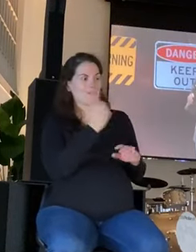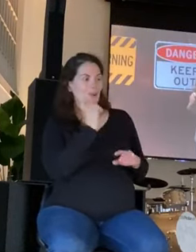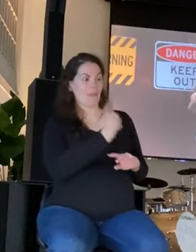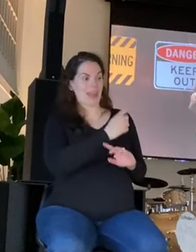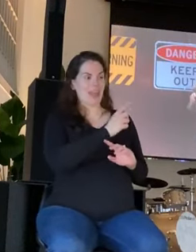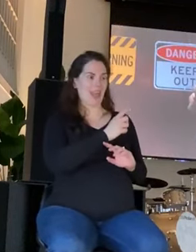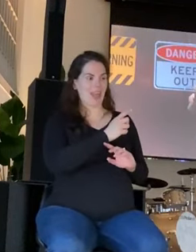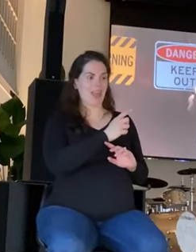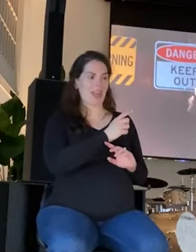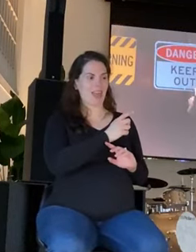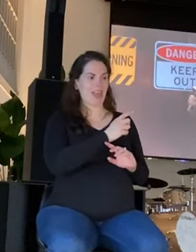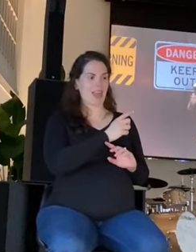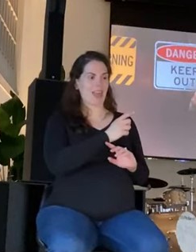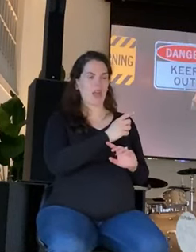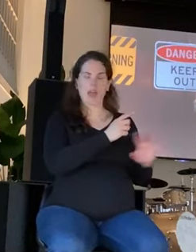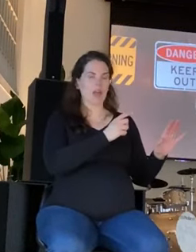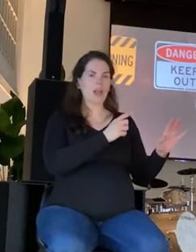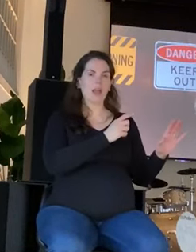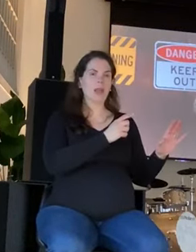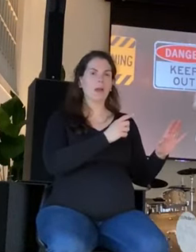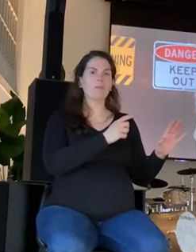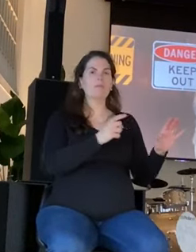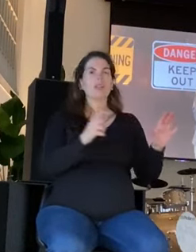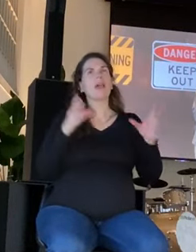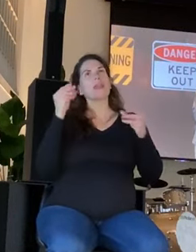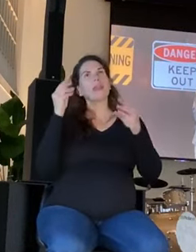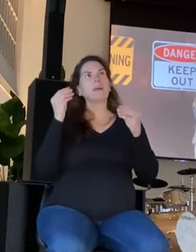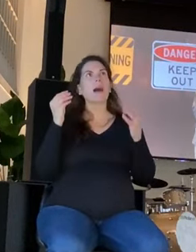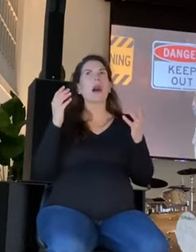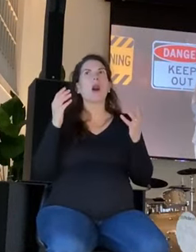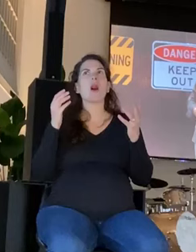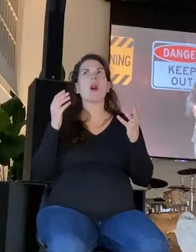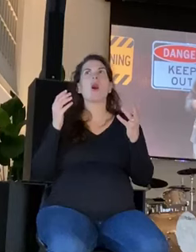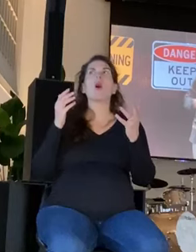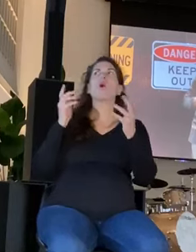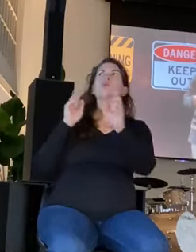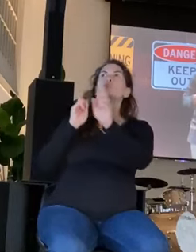minute, but don't change what you want the most from what you want in the moment.